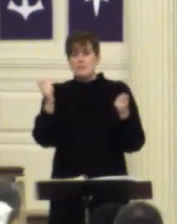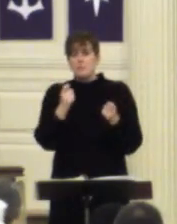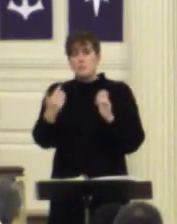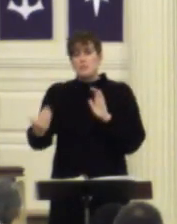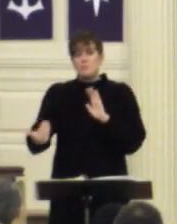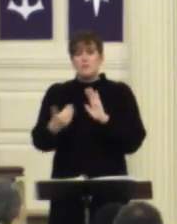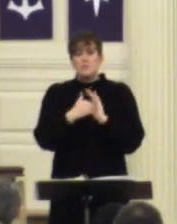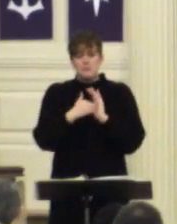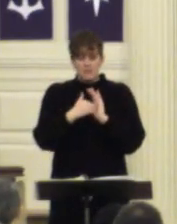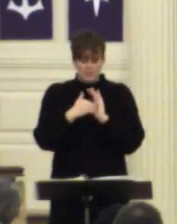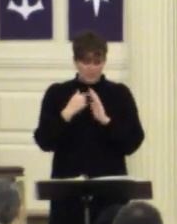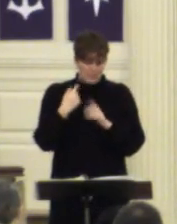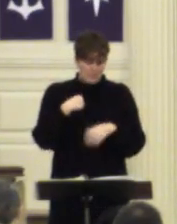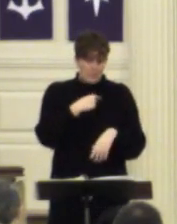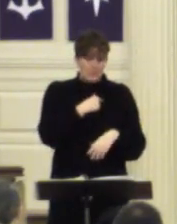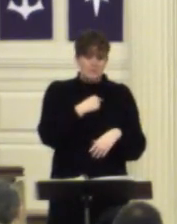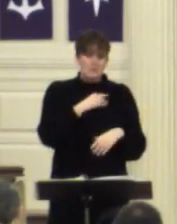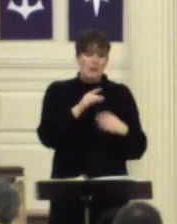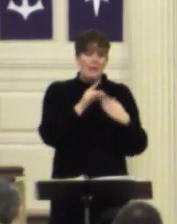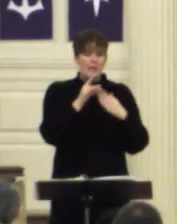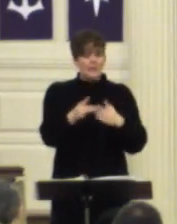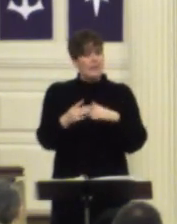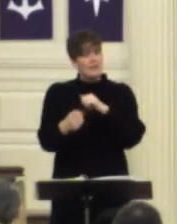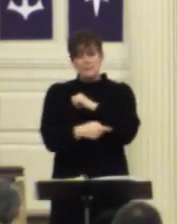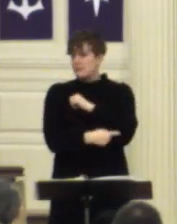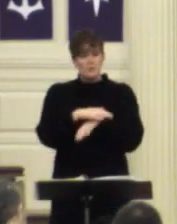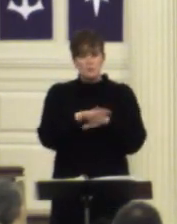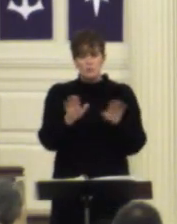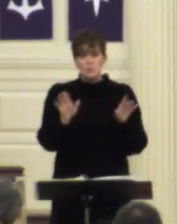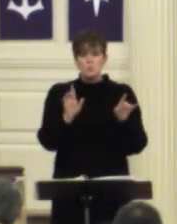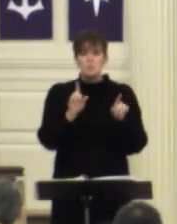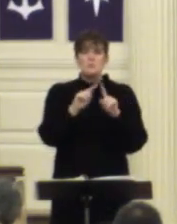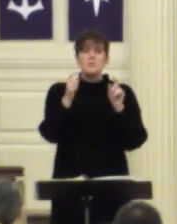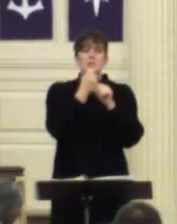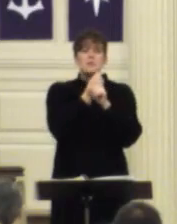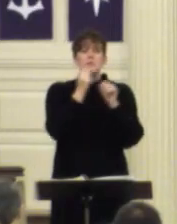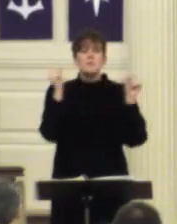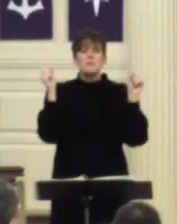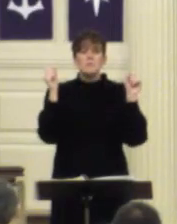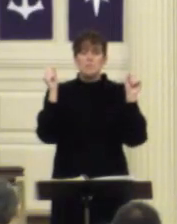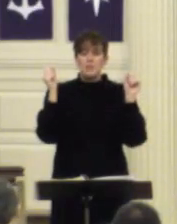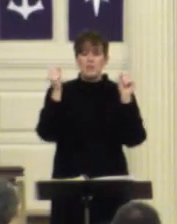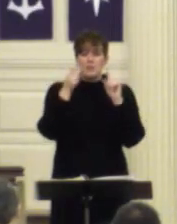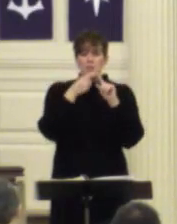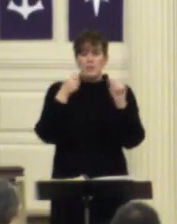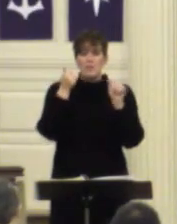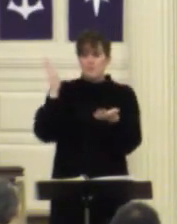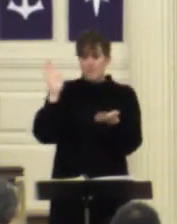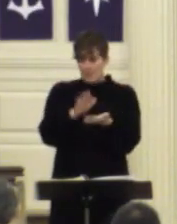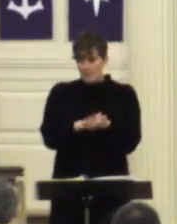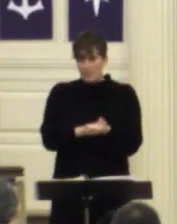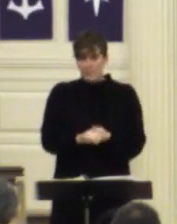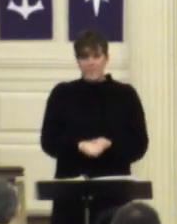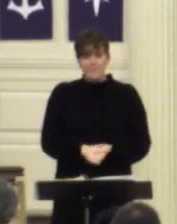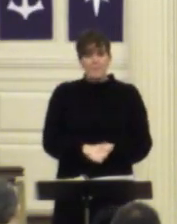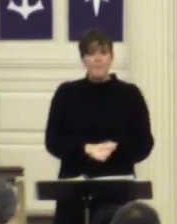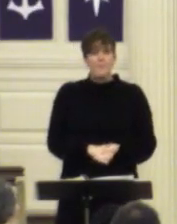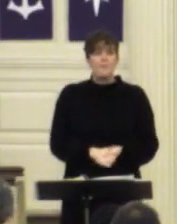who trespass against us. And lead us not into temptation, but deliver us from